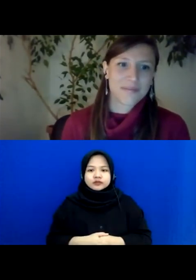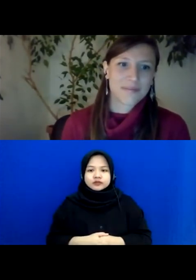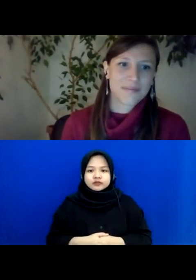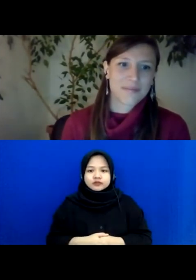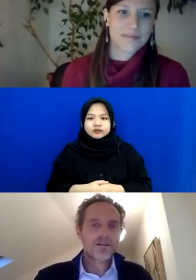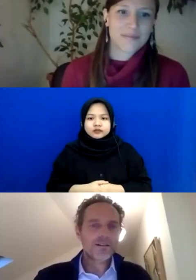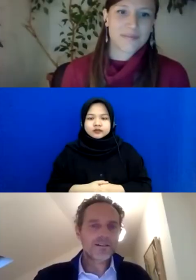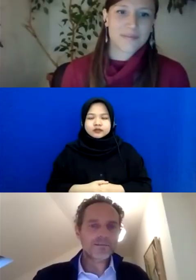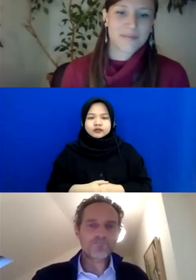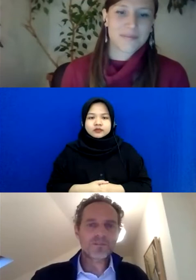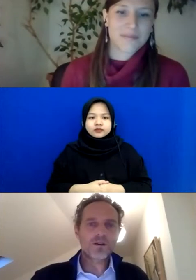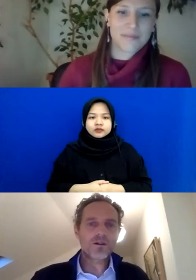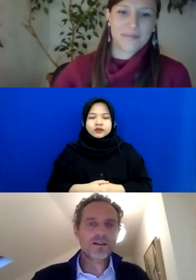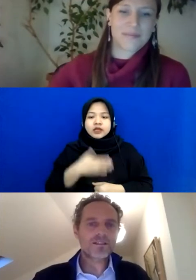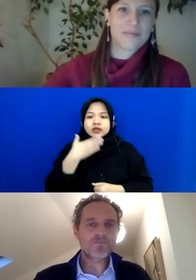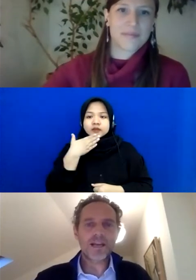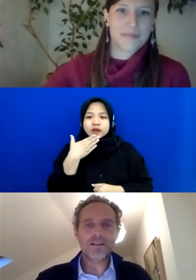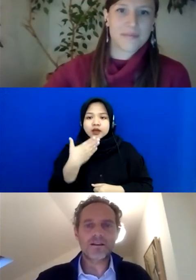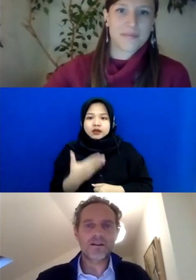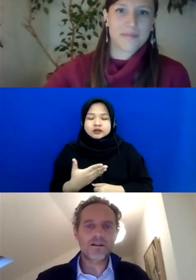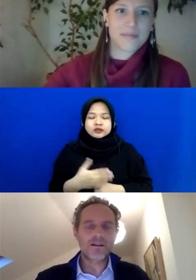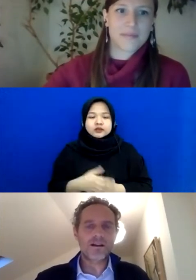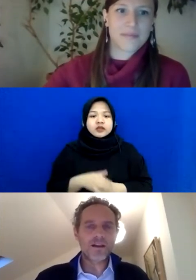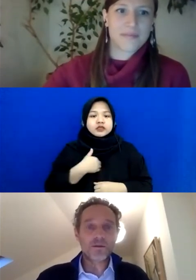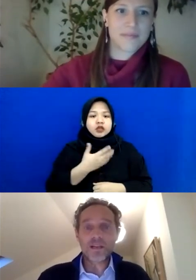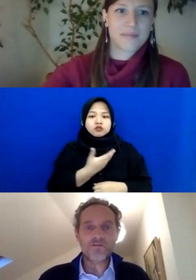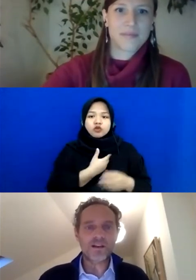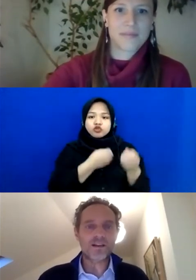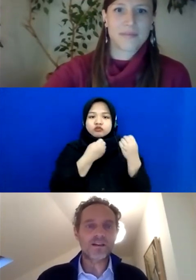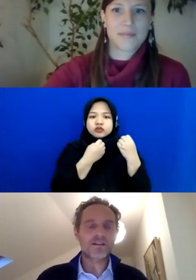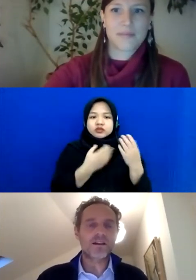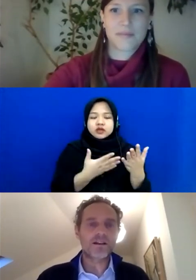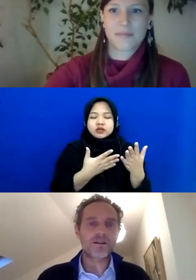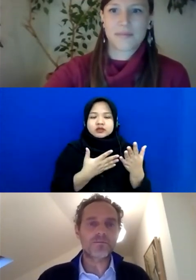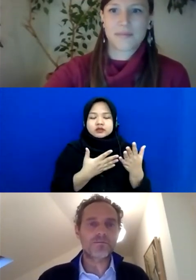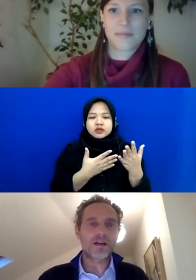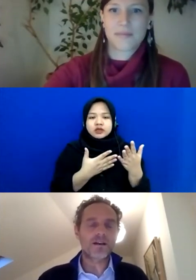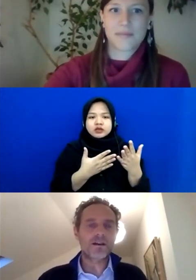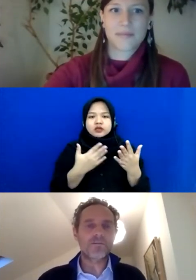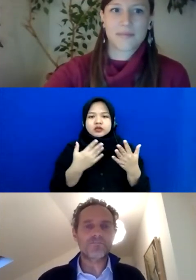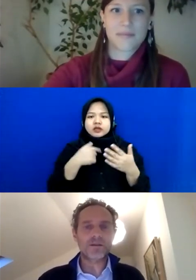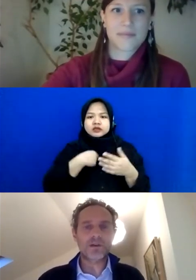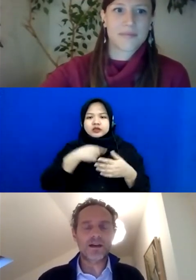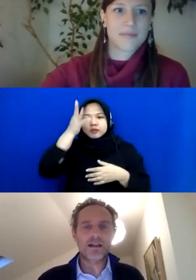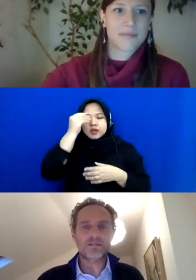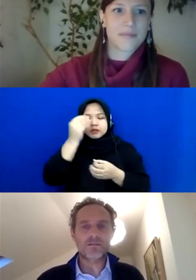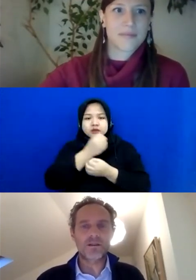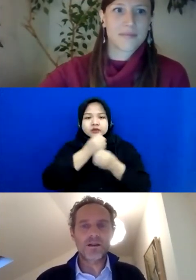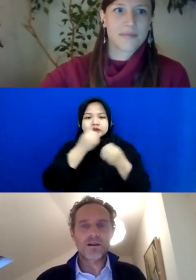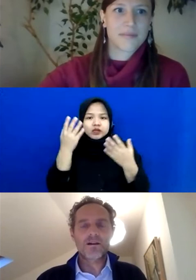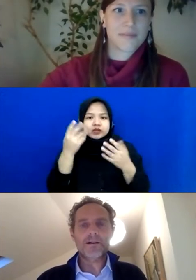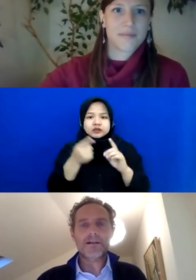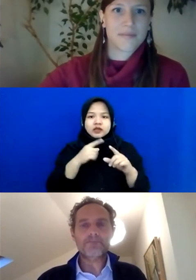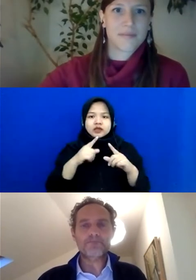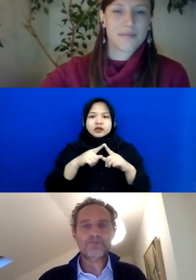Thank you. So as explained, I believe very clearly by